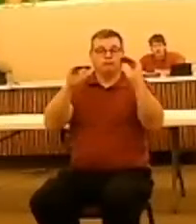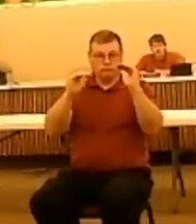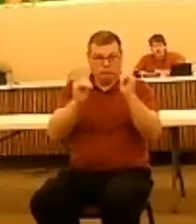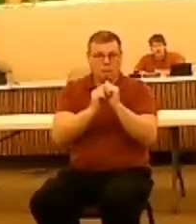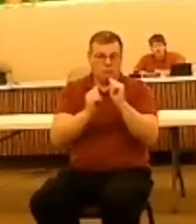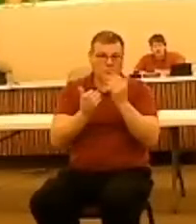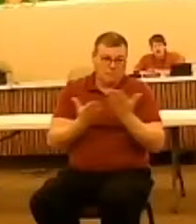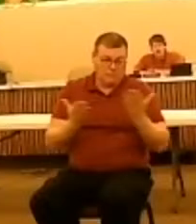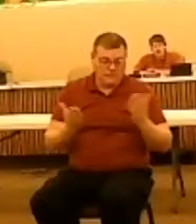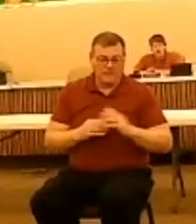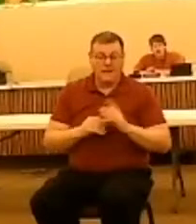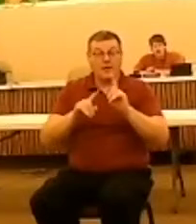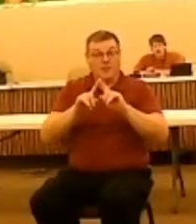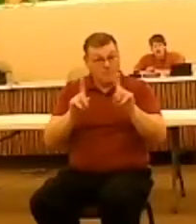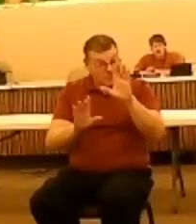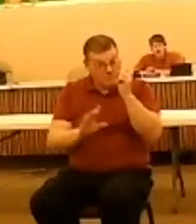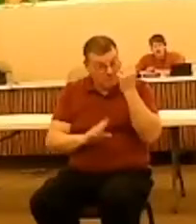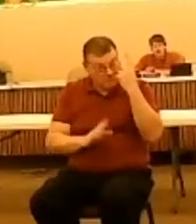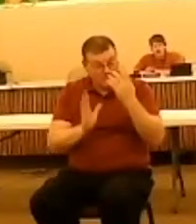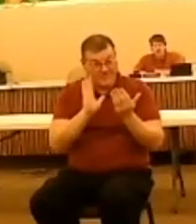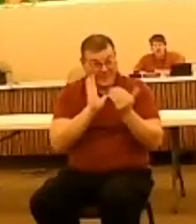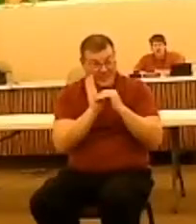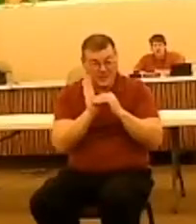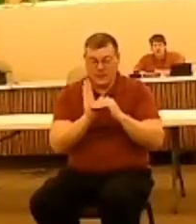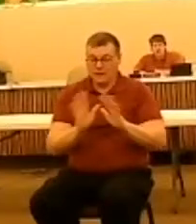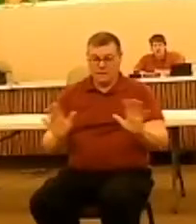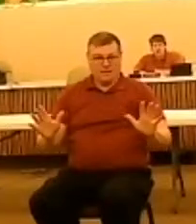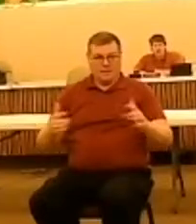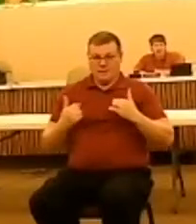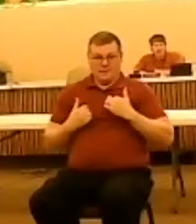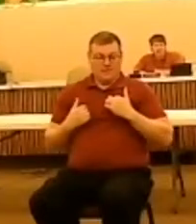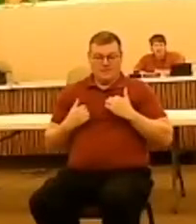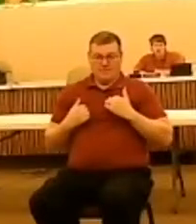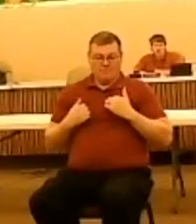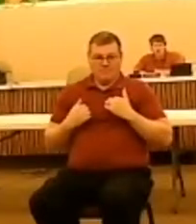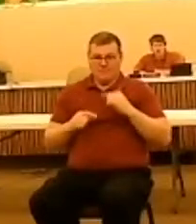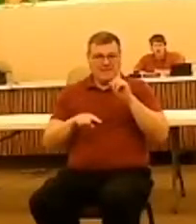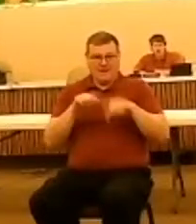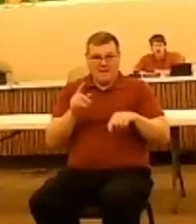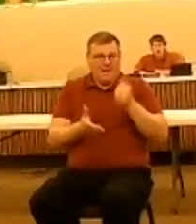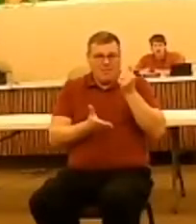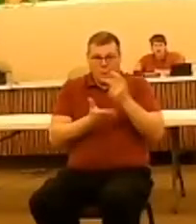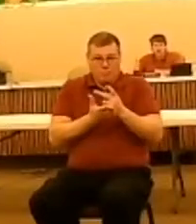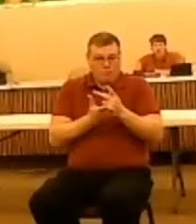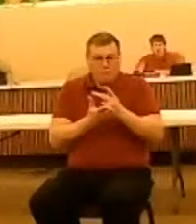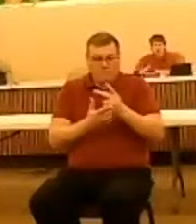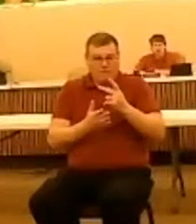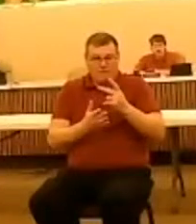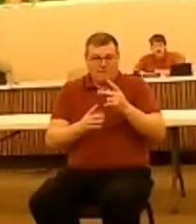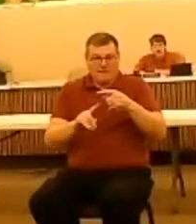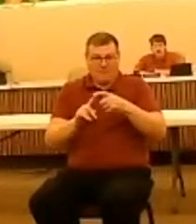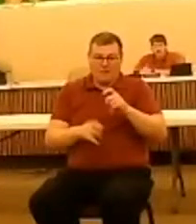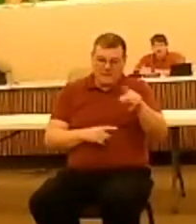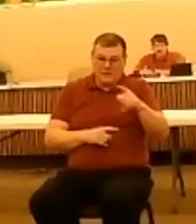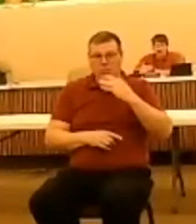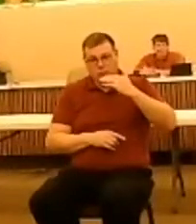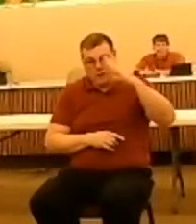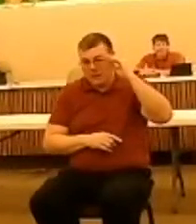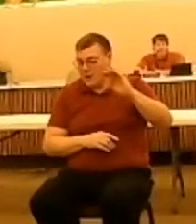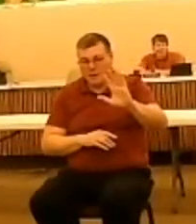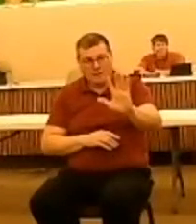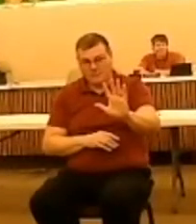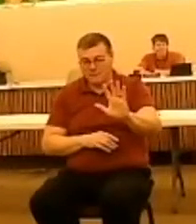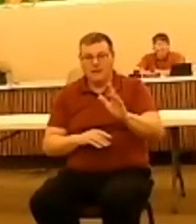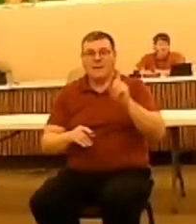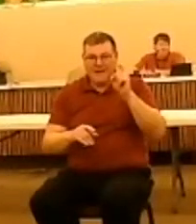stuff. But again, we can't basically approve it based off of he's a good guy. We have to see what